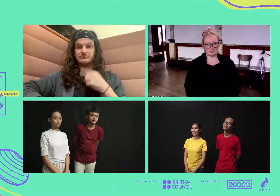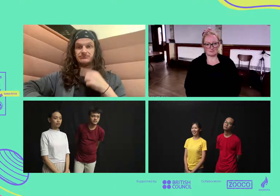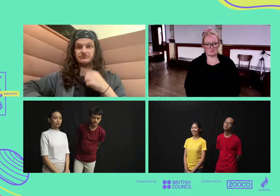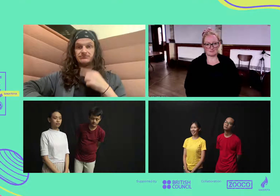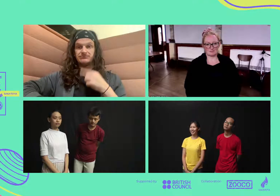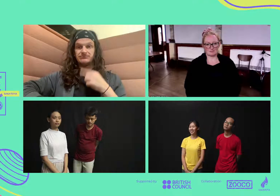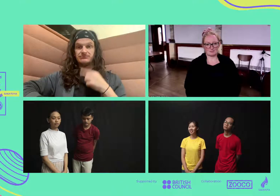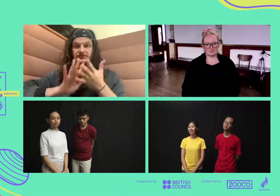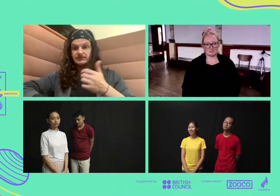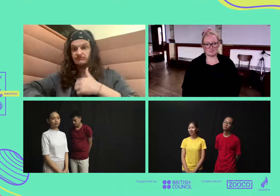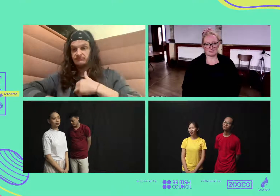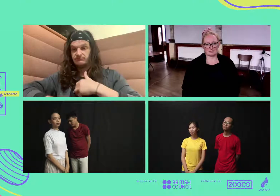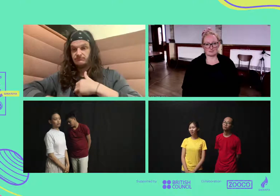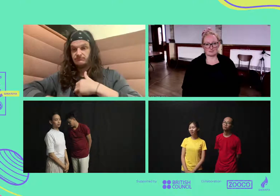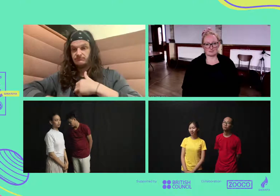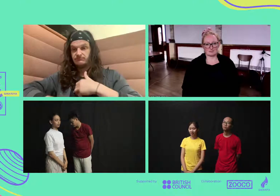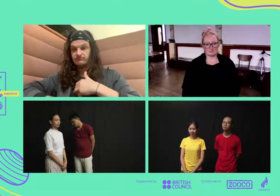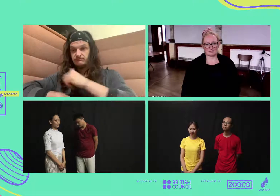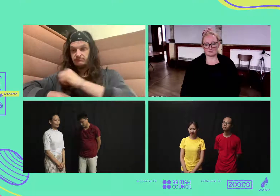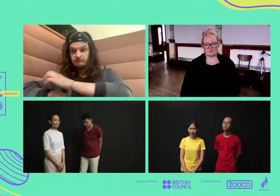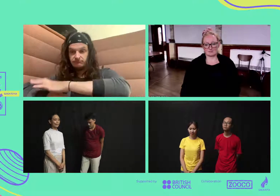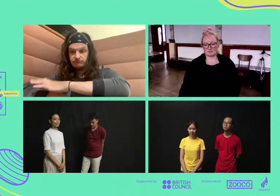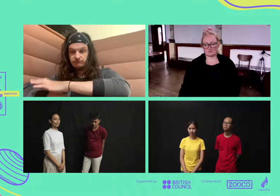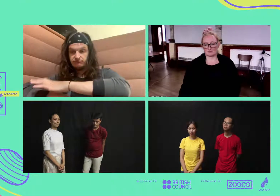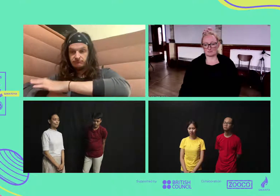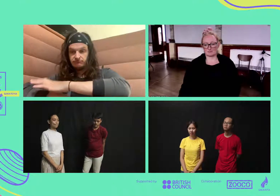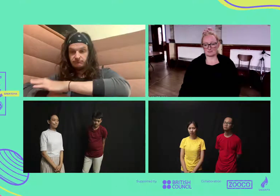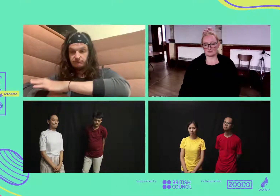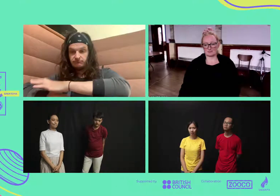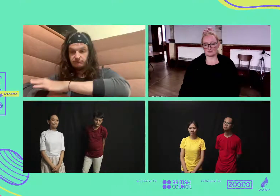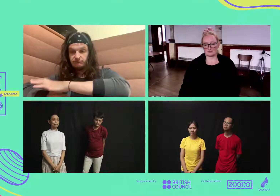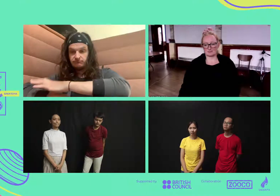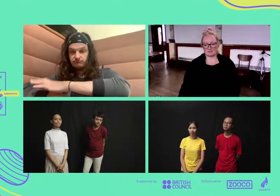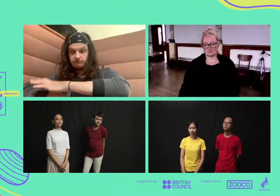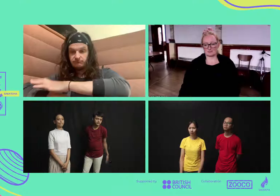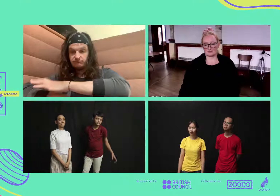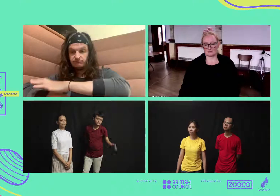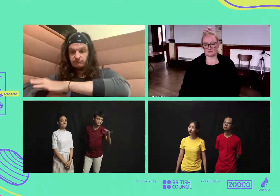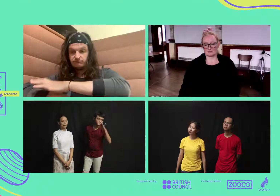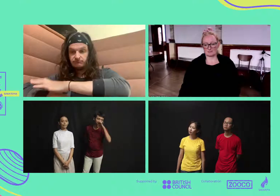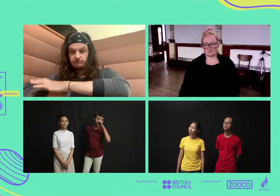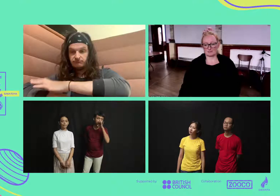Okay, so when I sign like this,